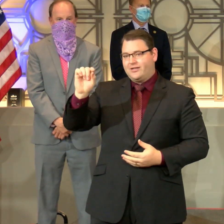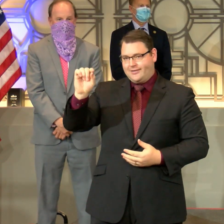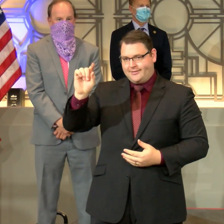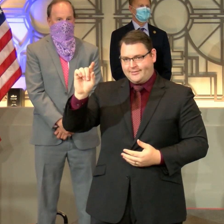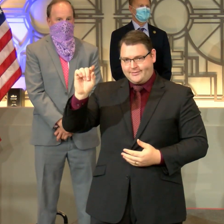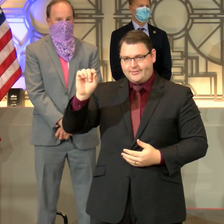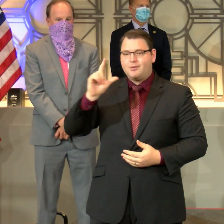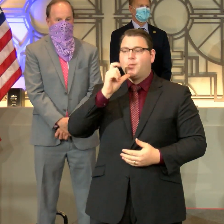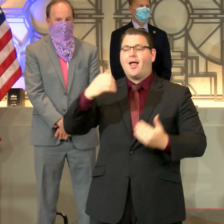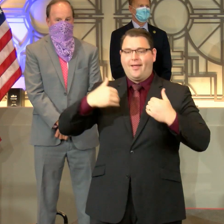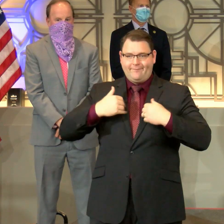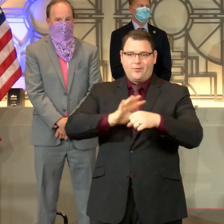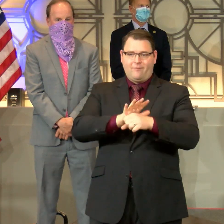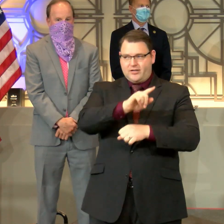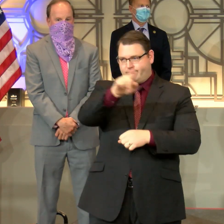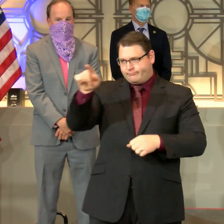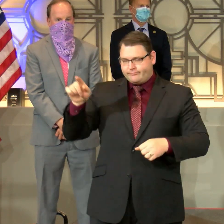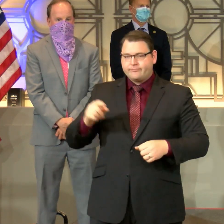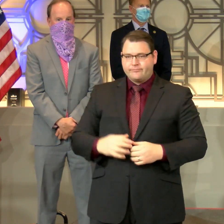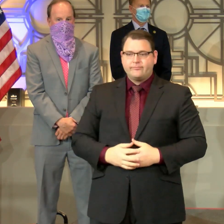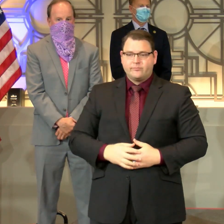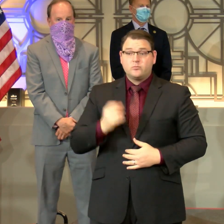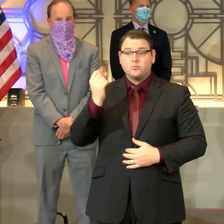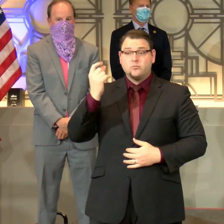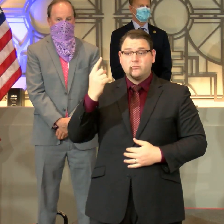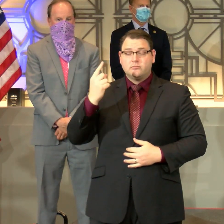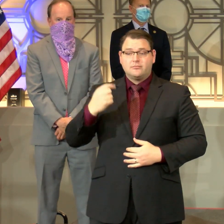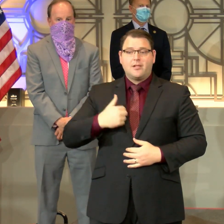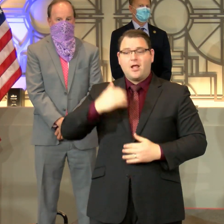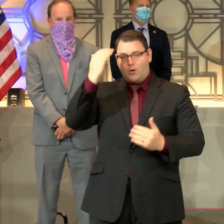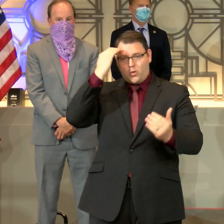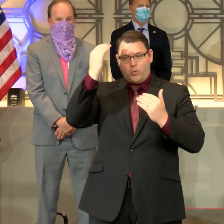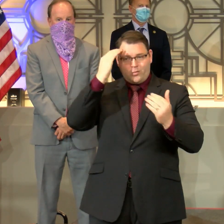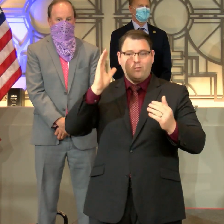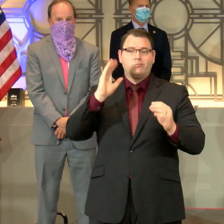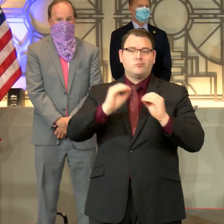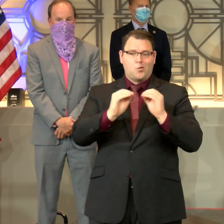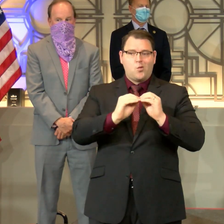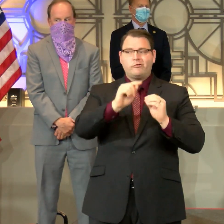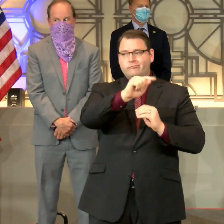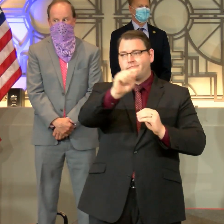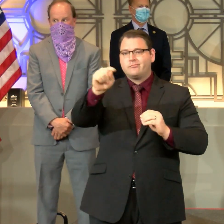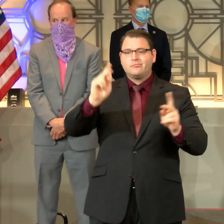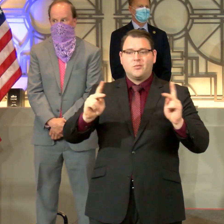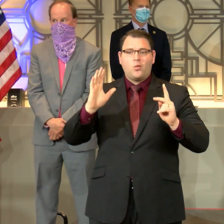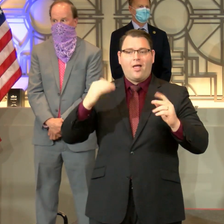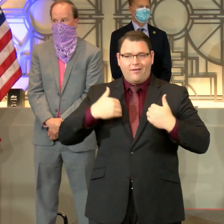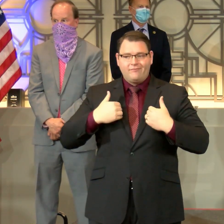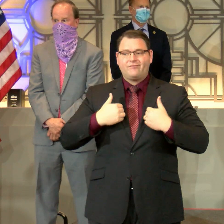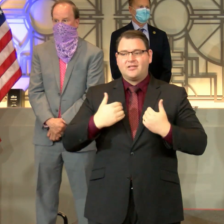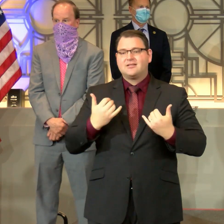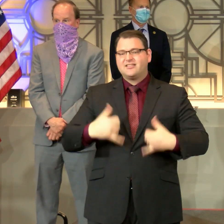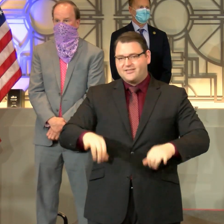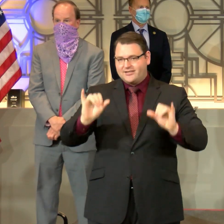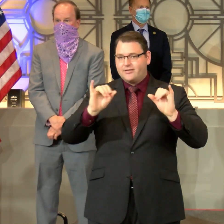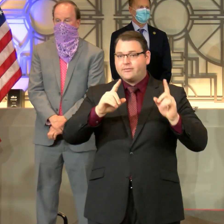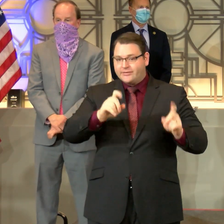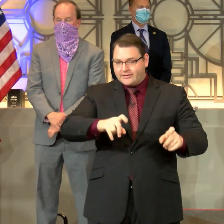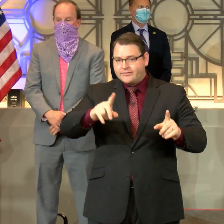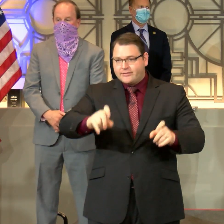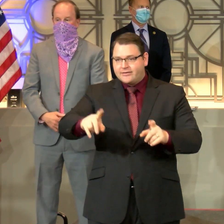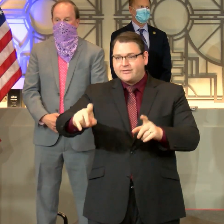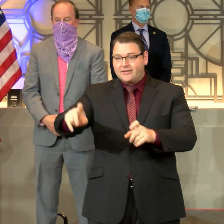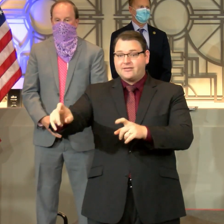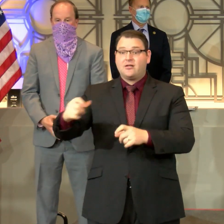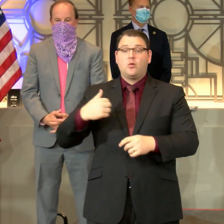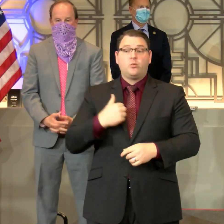certainly know that there are more cases out there, and the testing has not been as robust